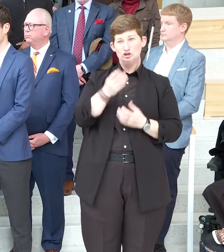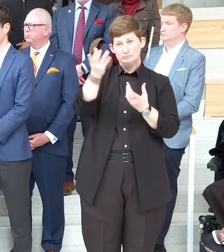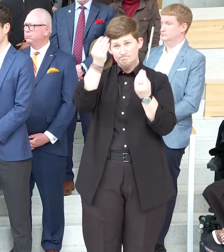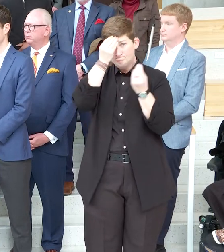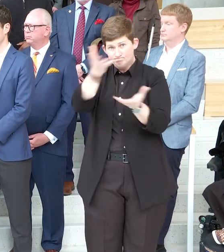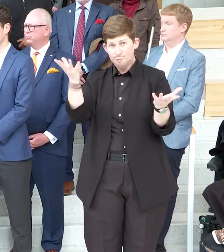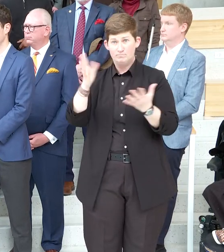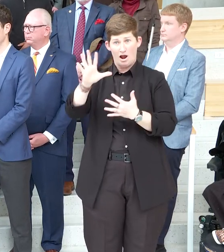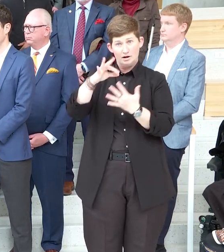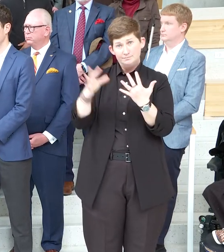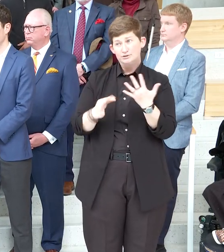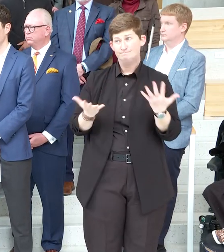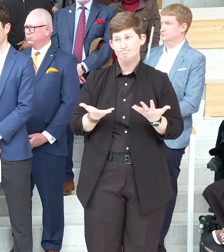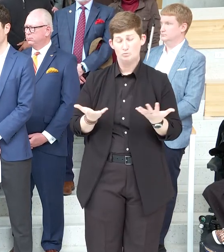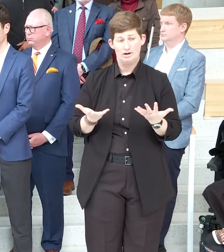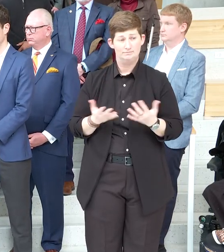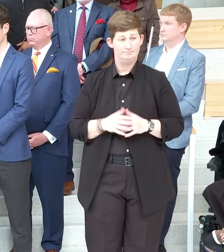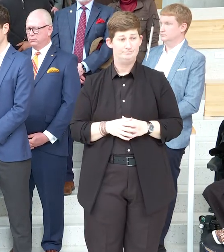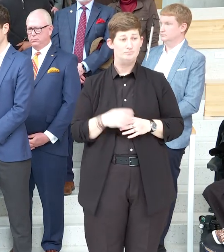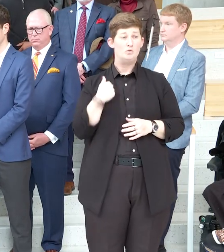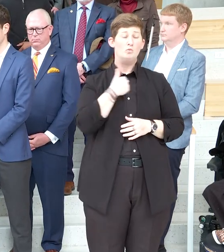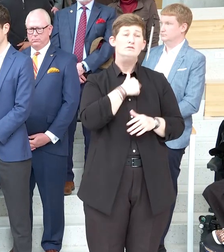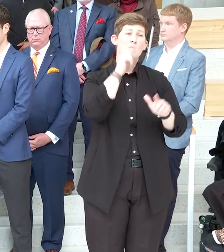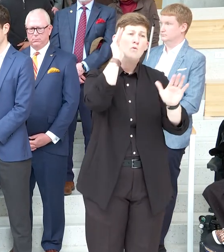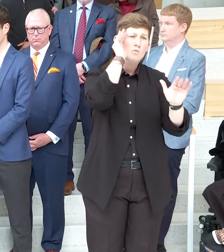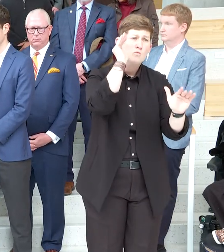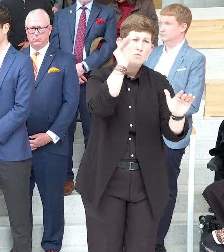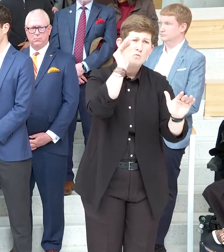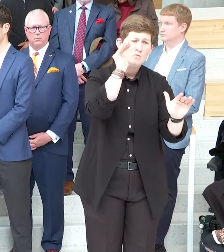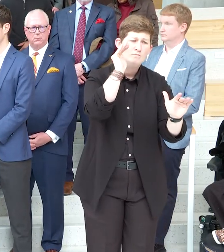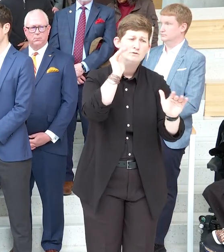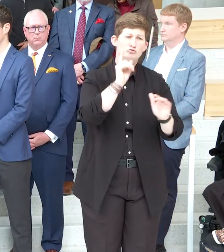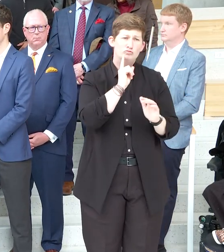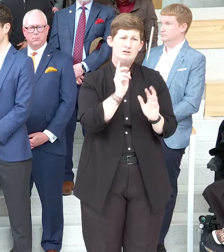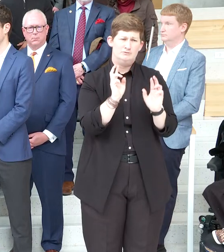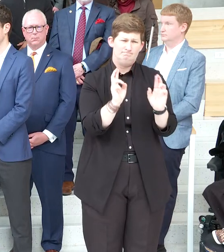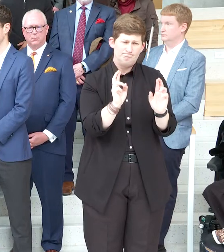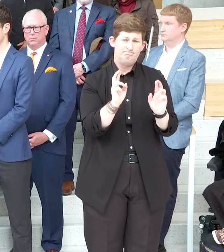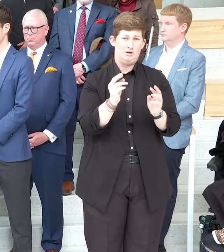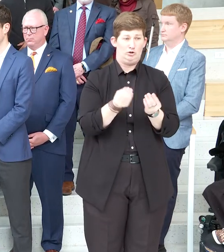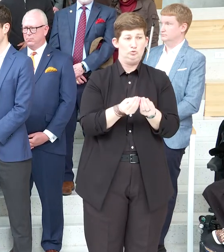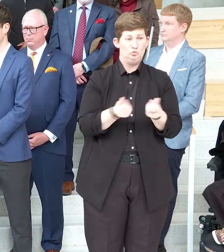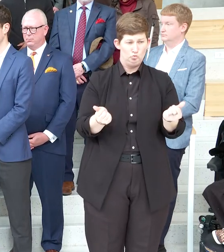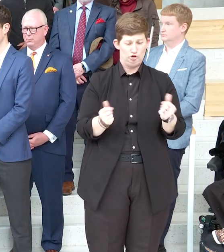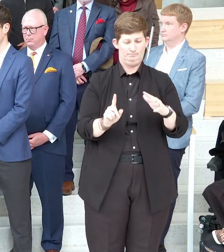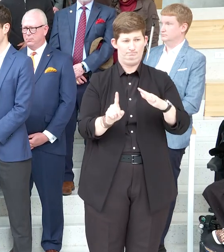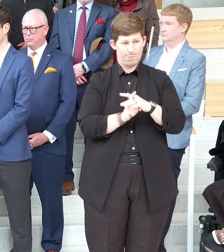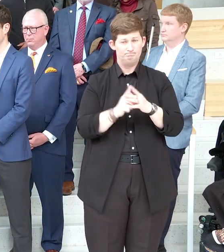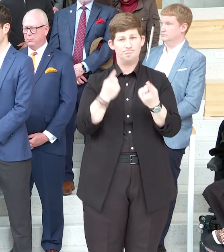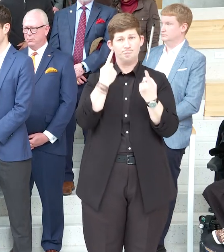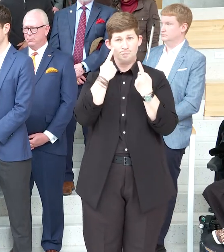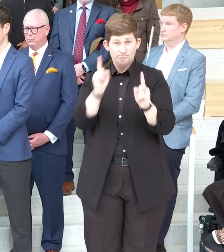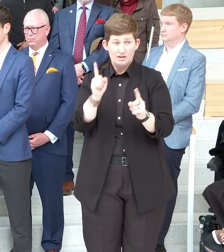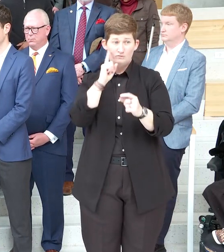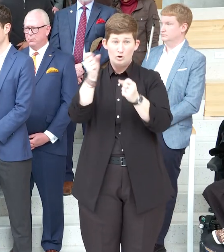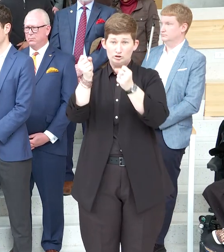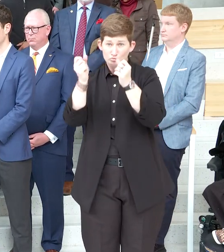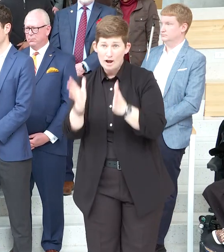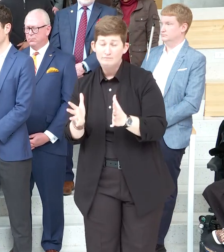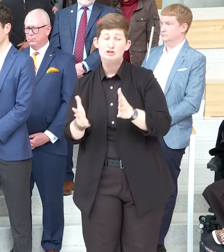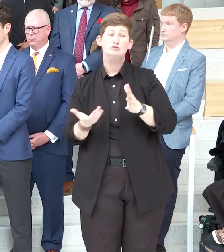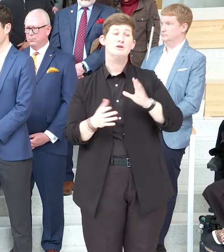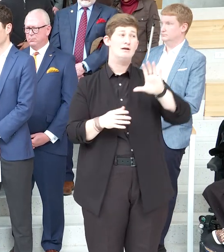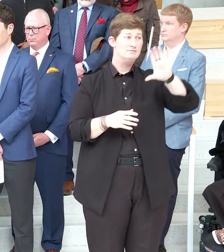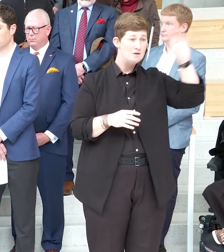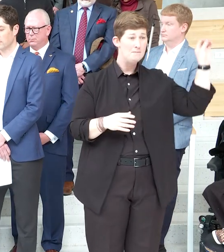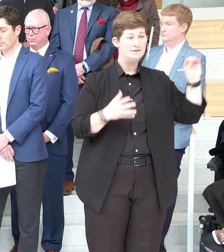also hopeful that a solution can be found that works for drivers, their companies, in our